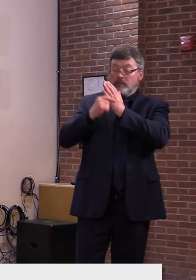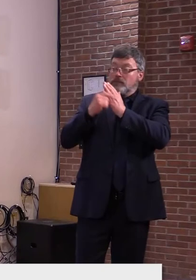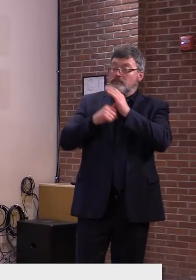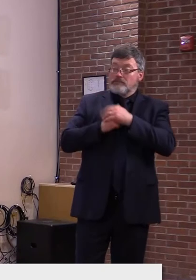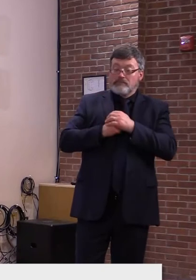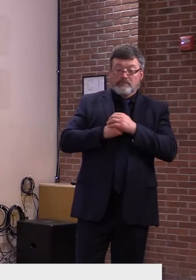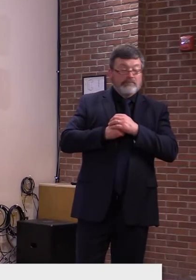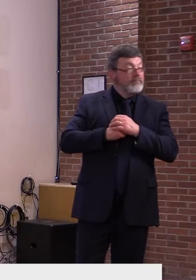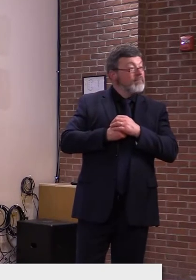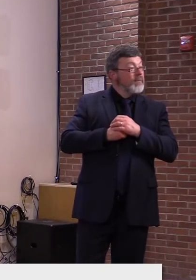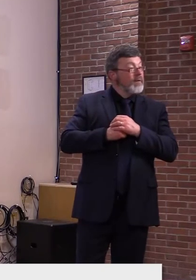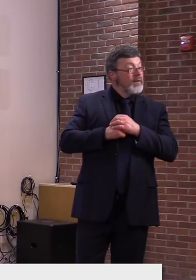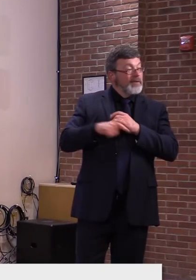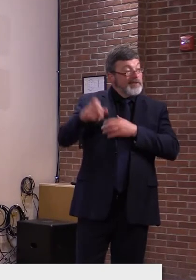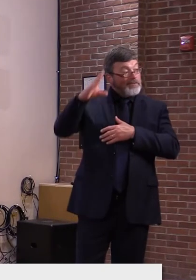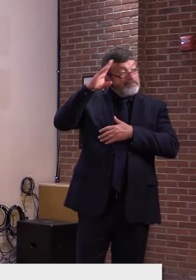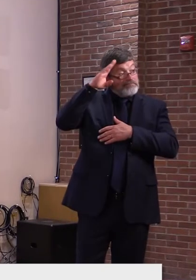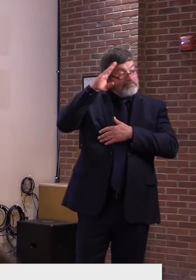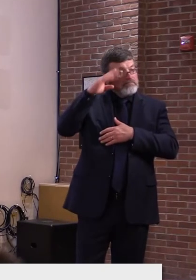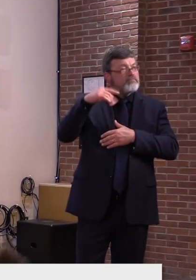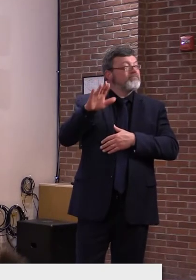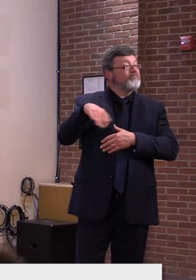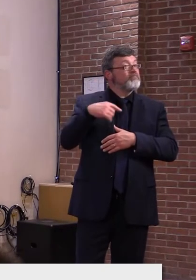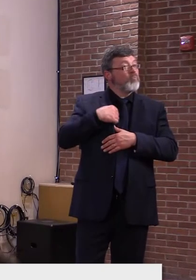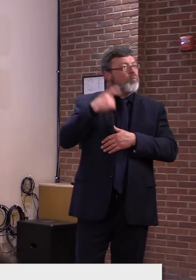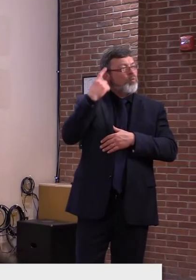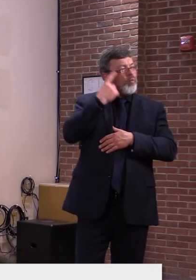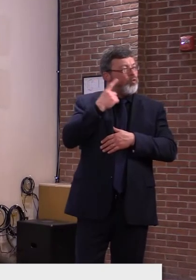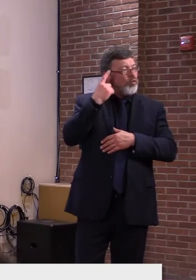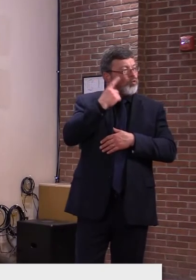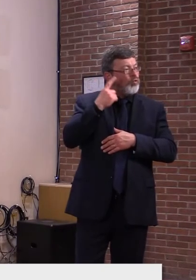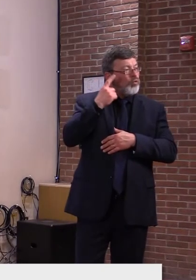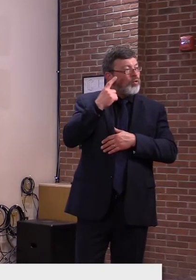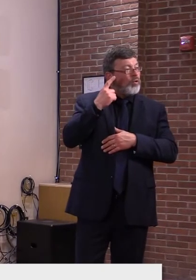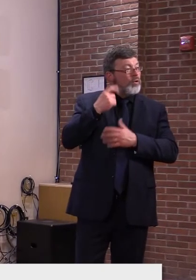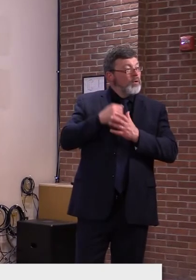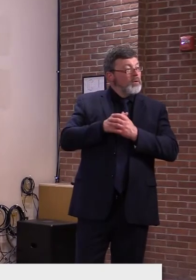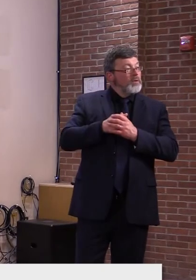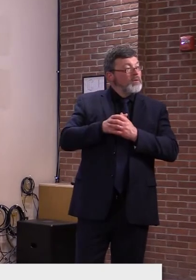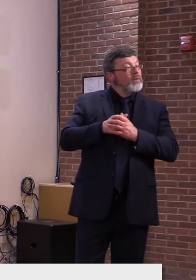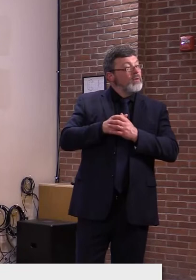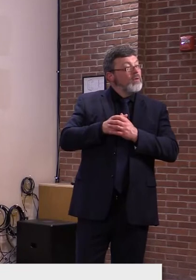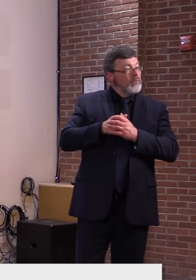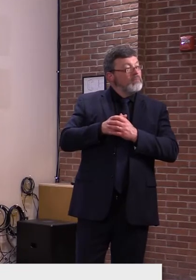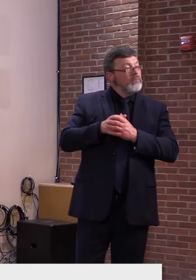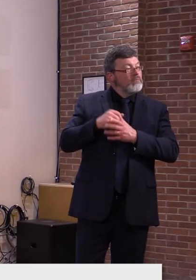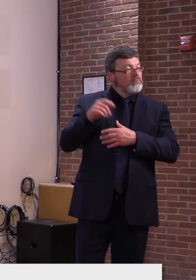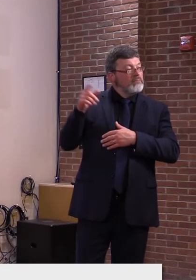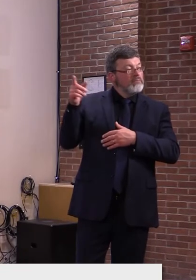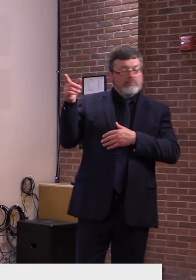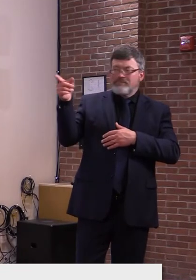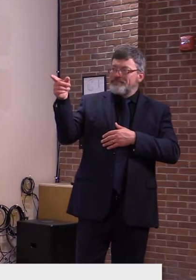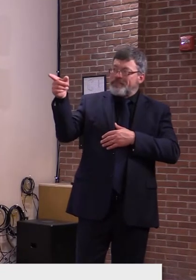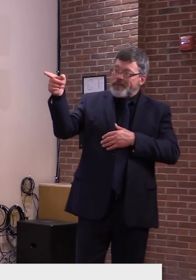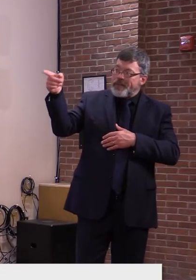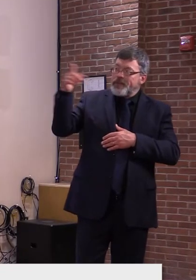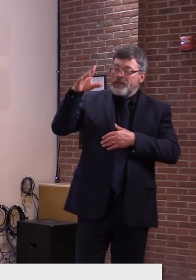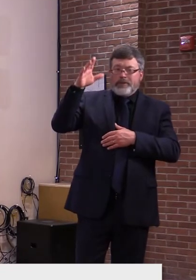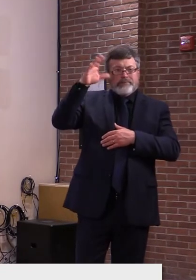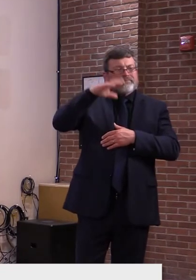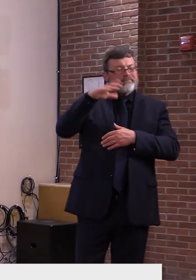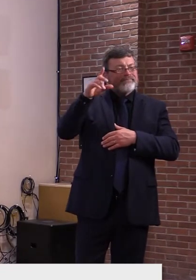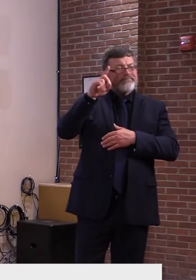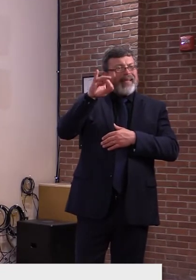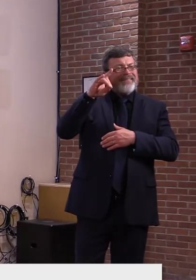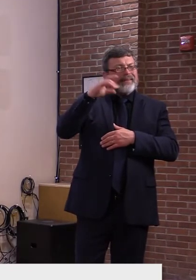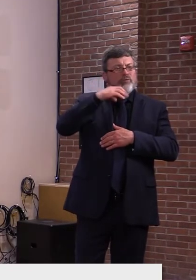Hi, Governor. I was wondering, you know, I've heard David talk on this subject, the subject of the pension liabilities, many times